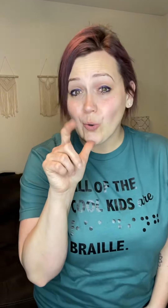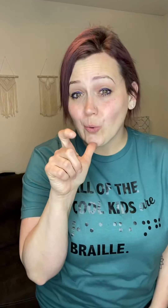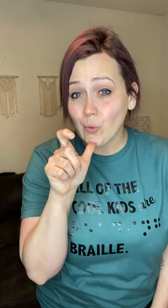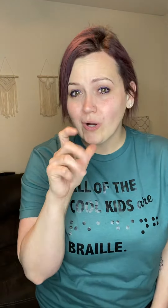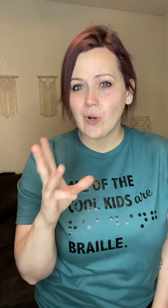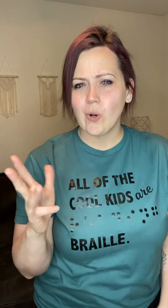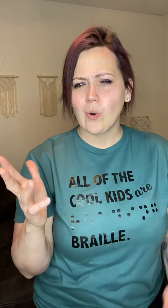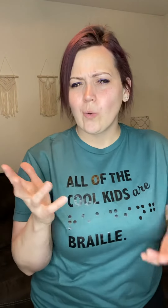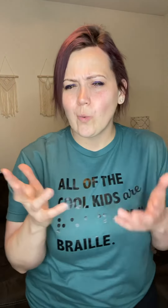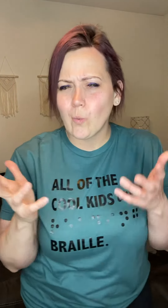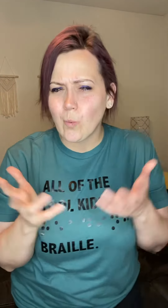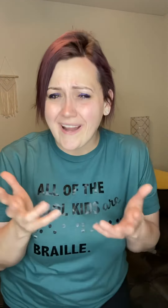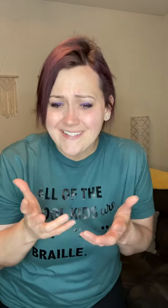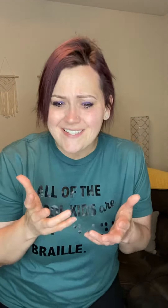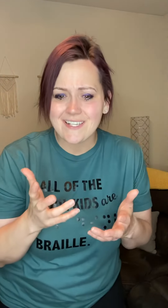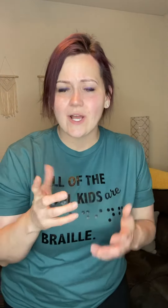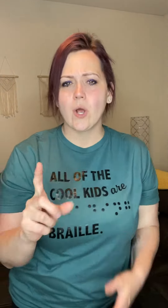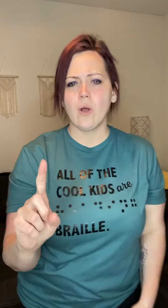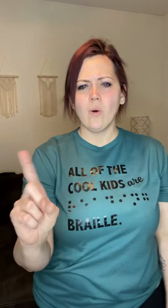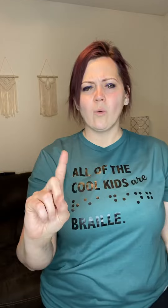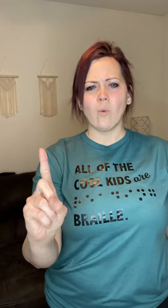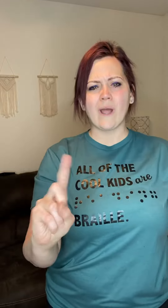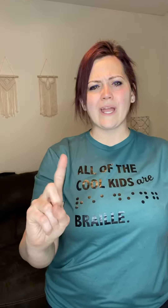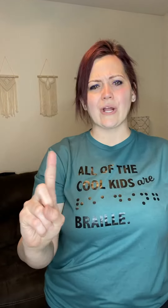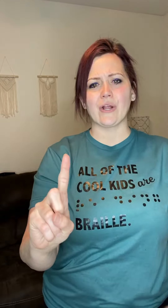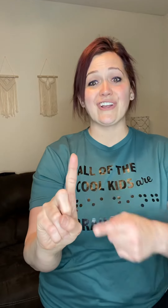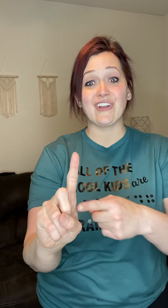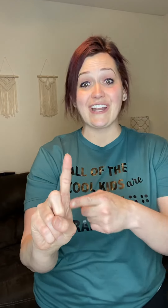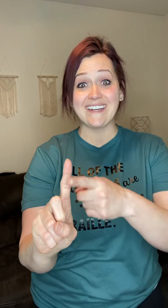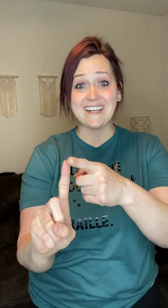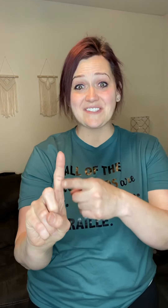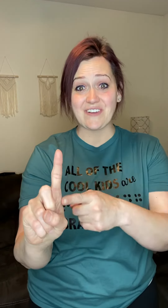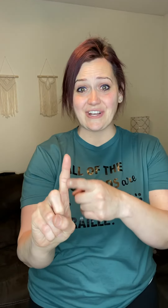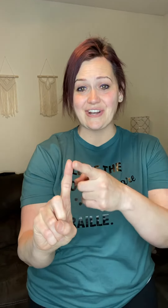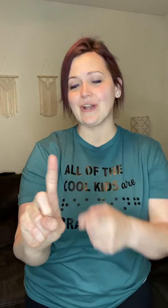Who? What? Where? Your index finger.